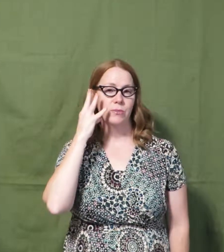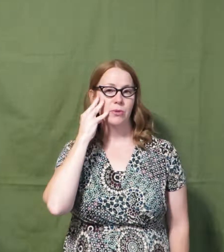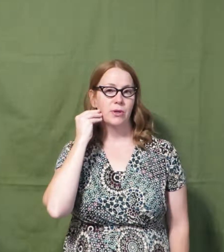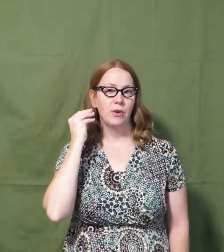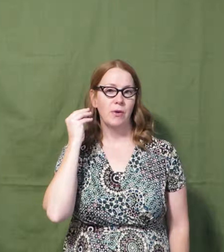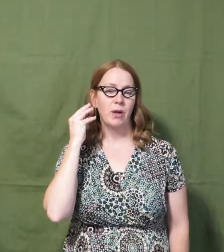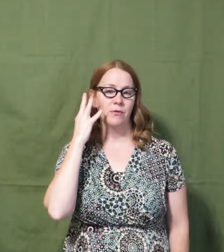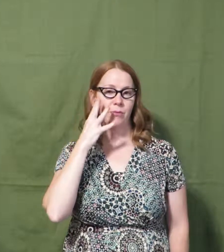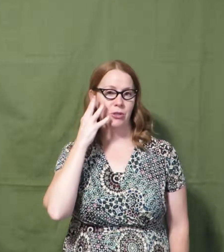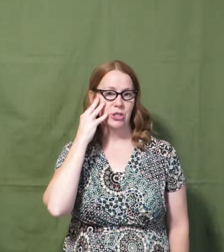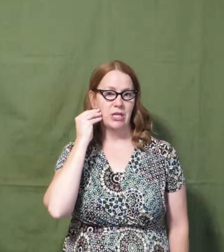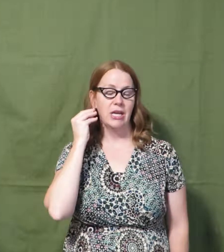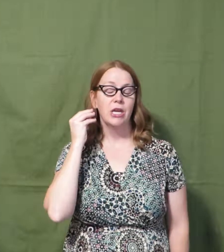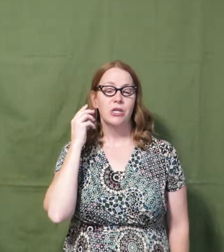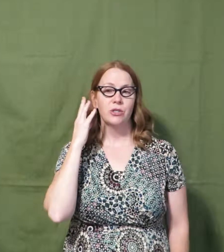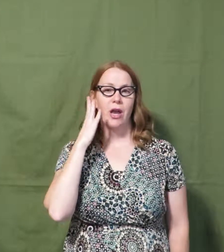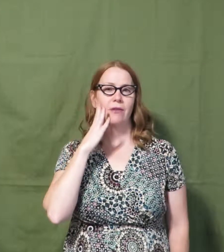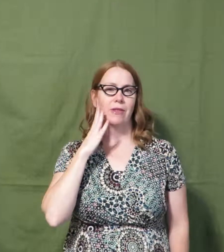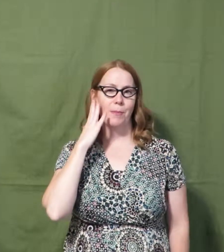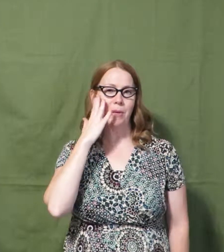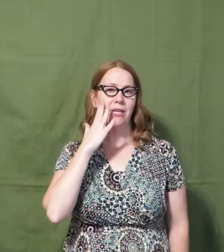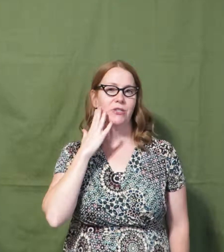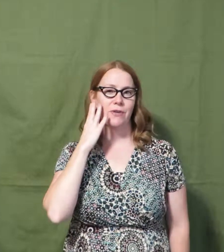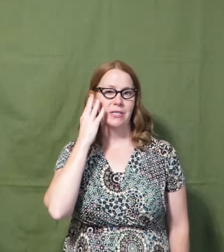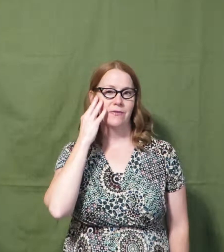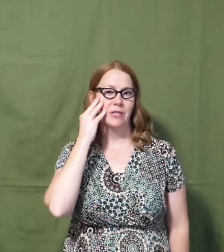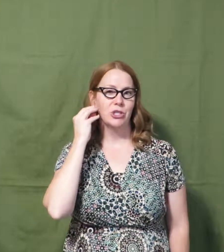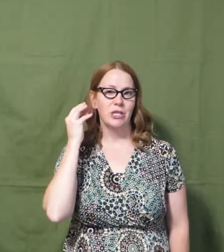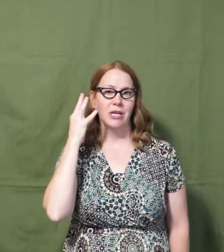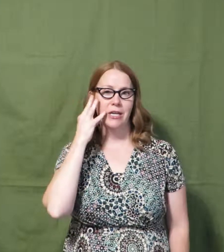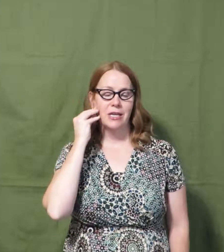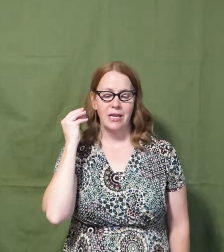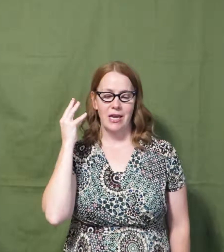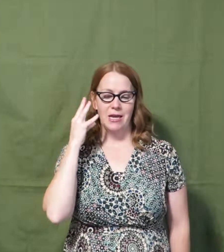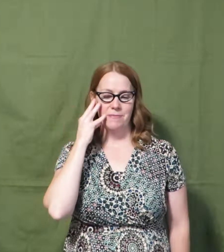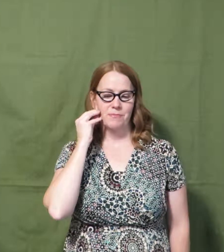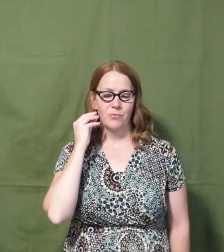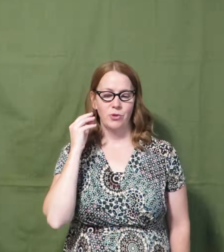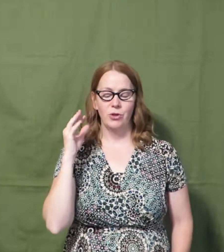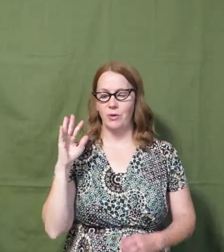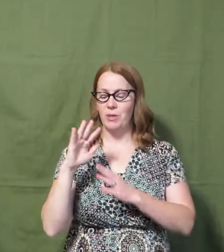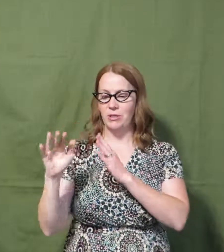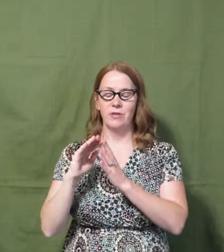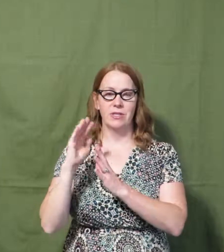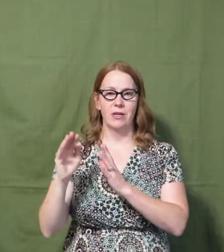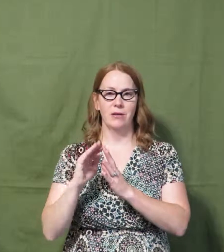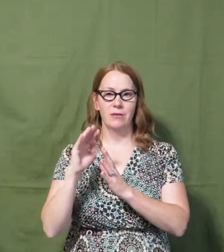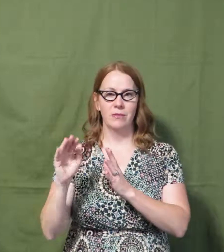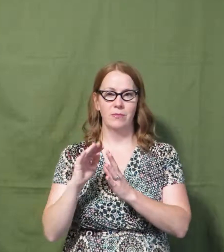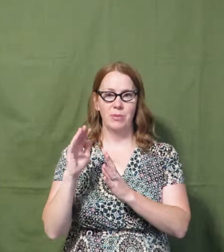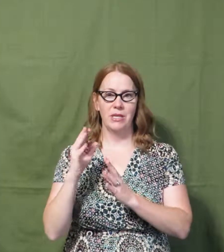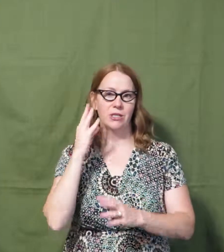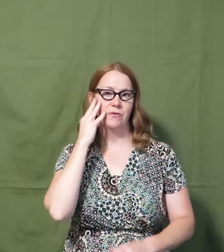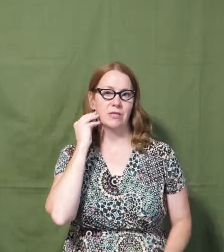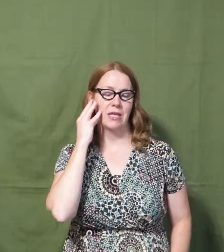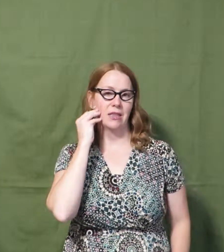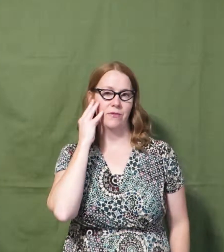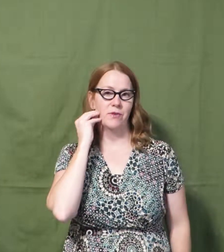pull it away from your cheek. It's kind of like the peach fuzz of the cheek. The peach fuzz on a peach feels like the fuzz